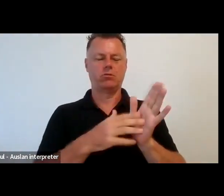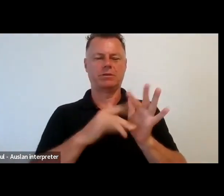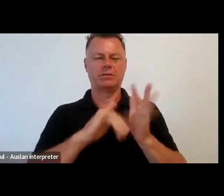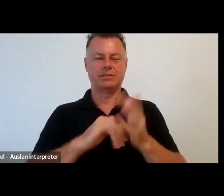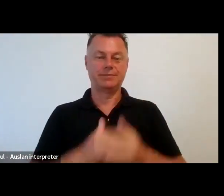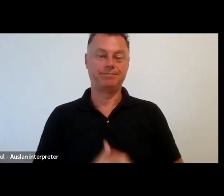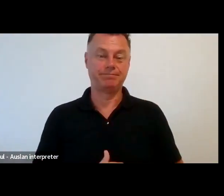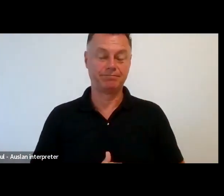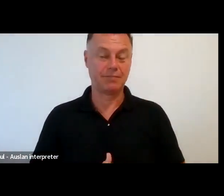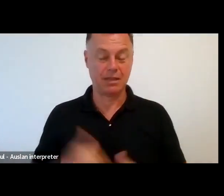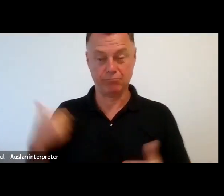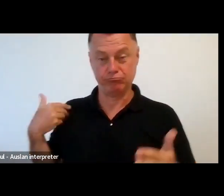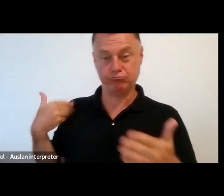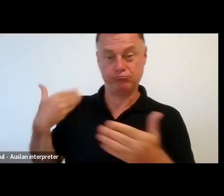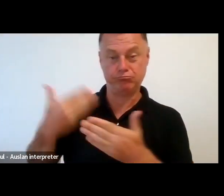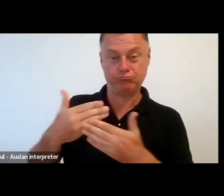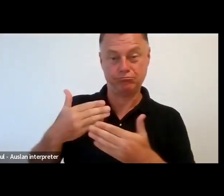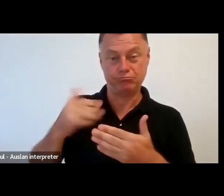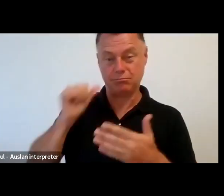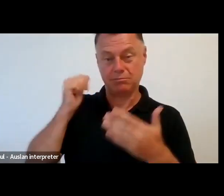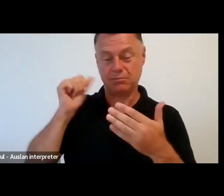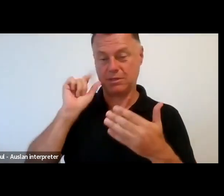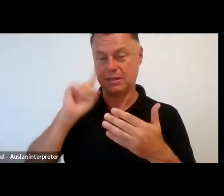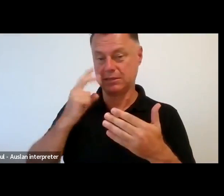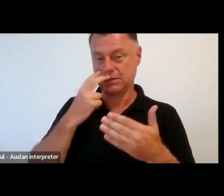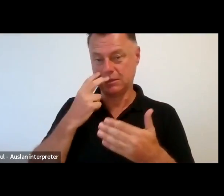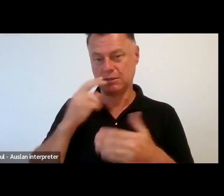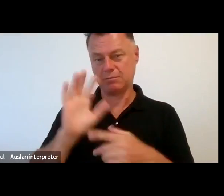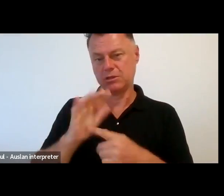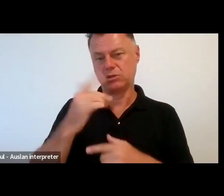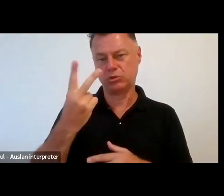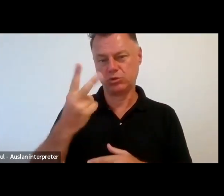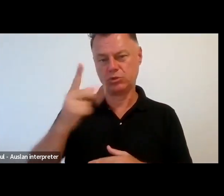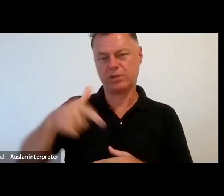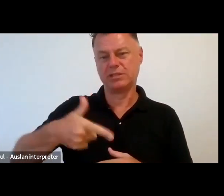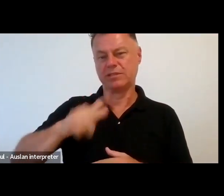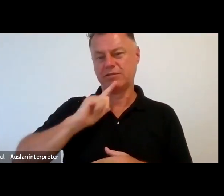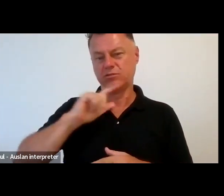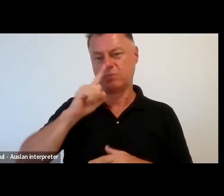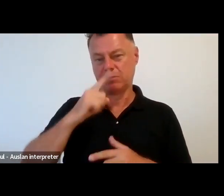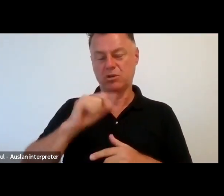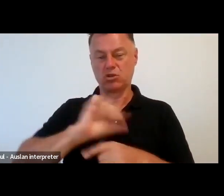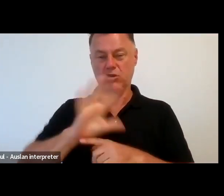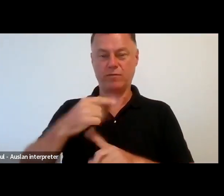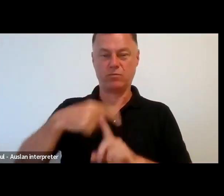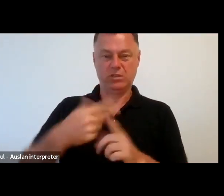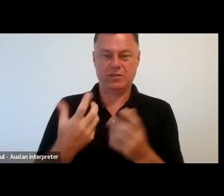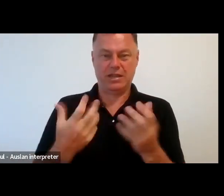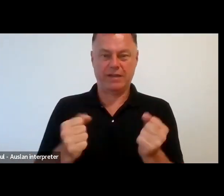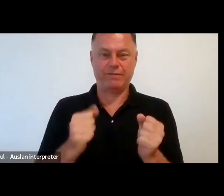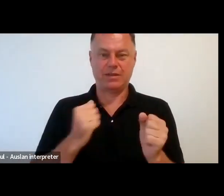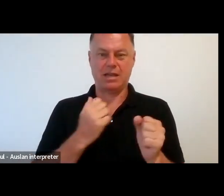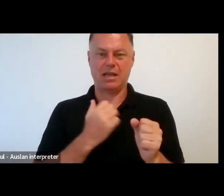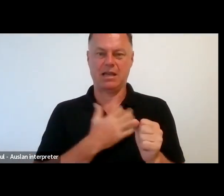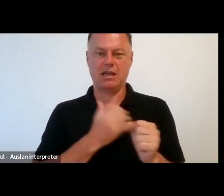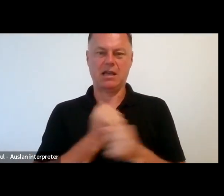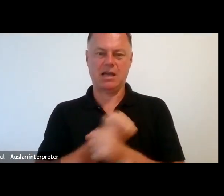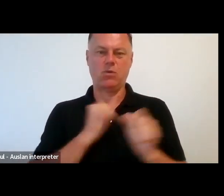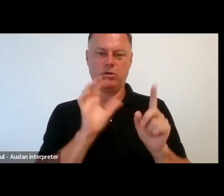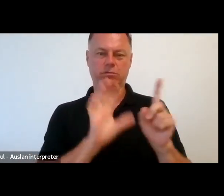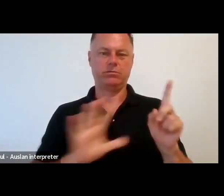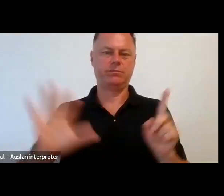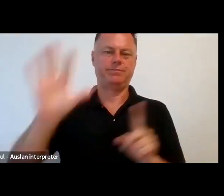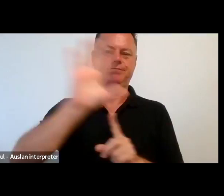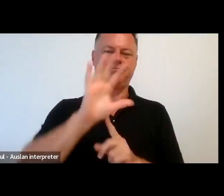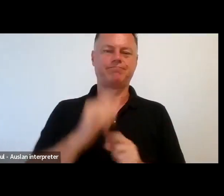of last night, we had about 2,700 active cases of COVID in our region. We think